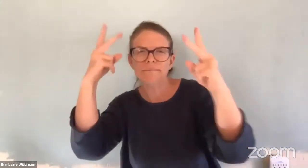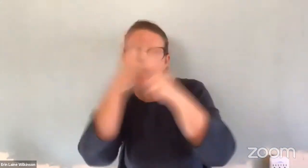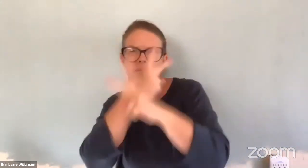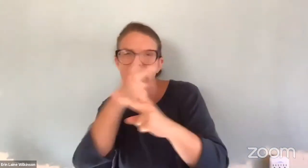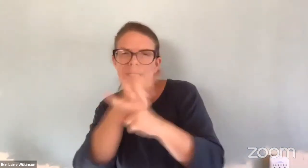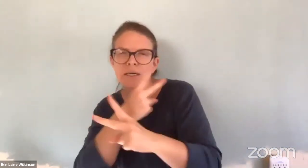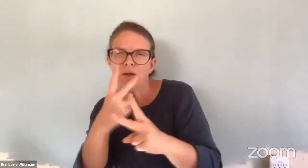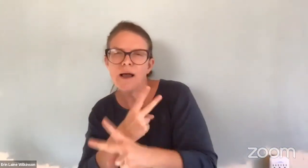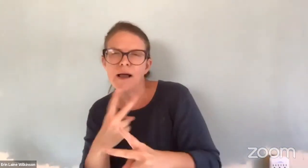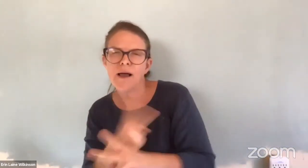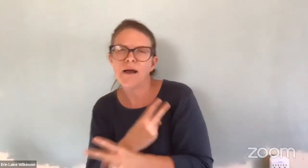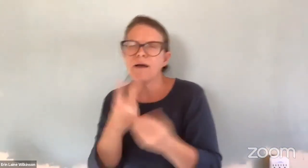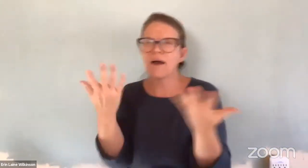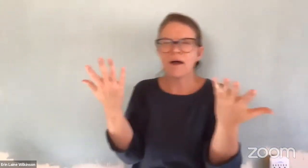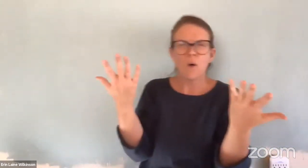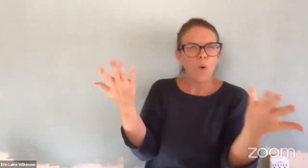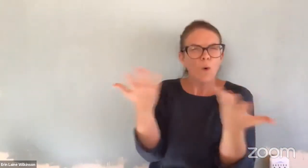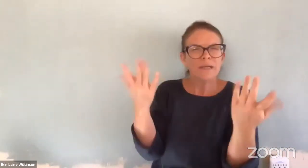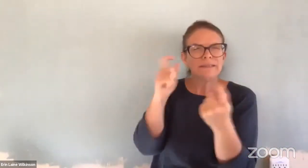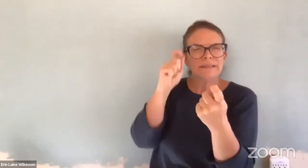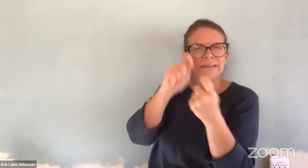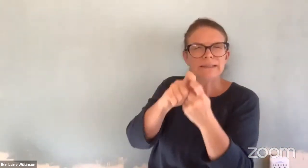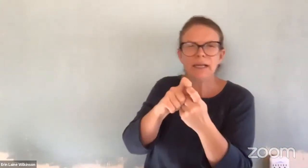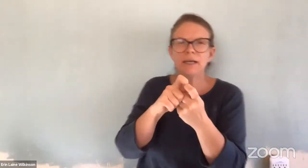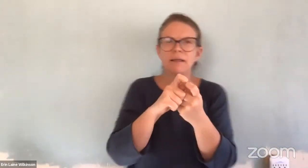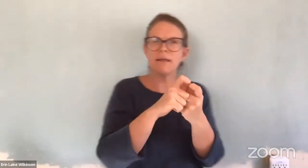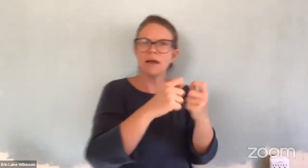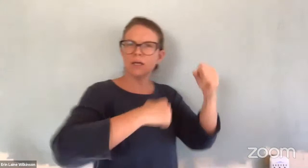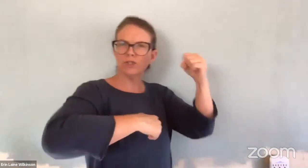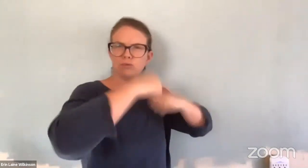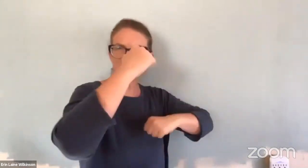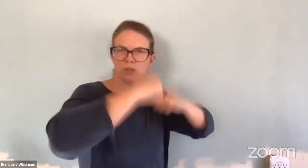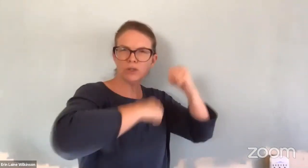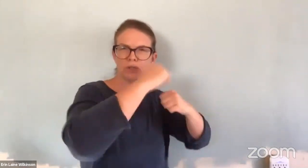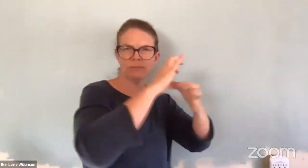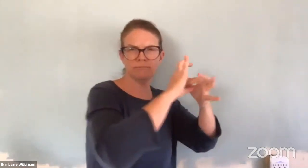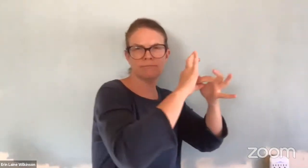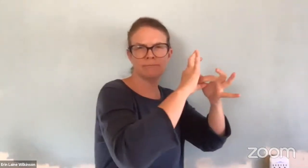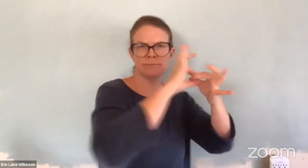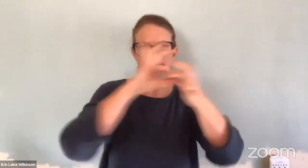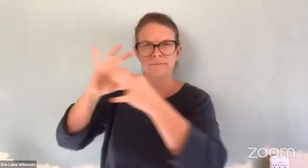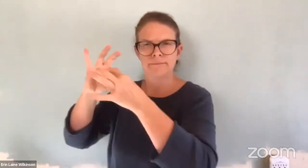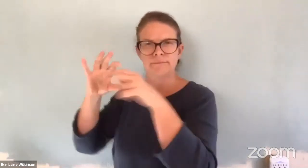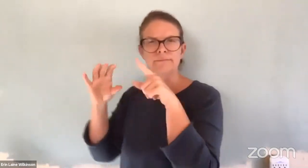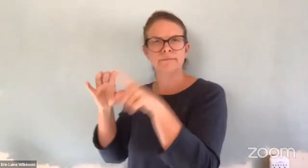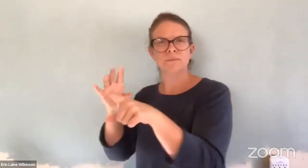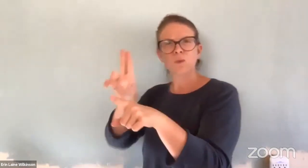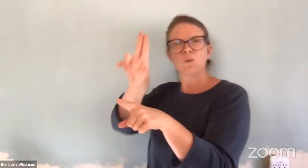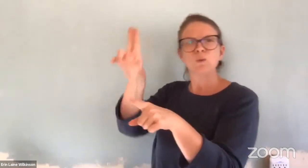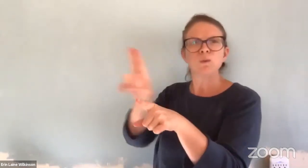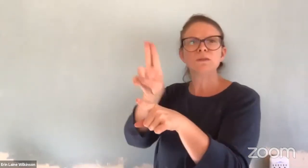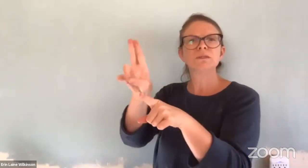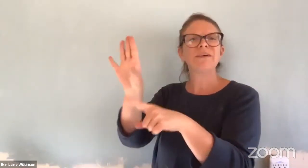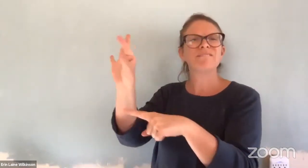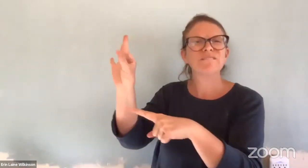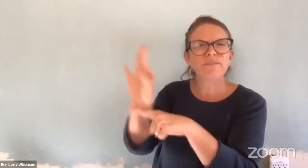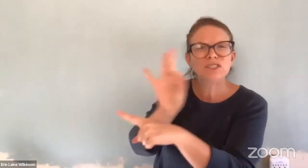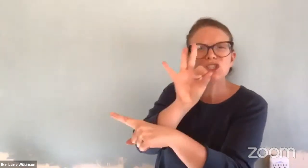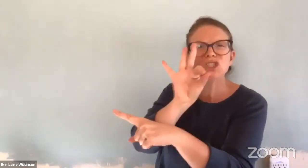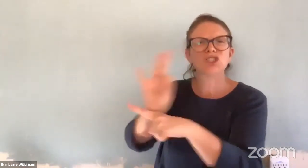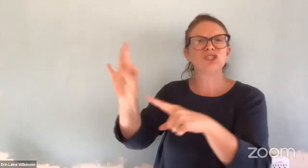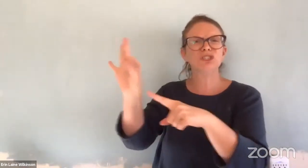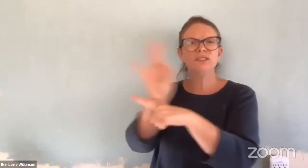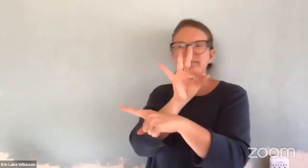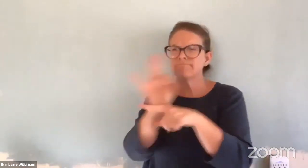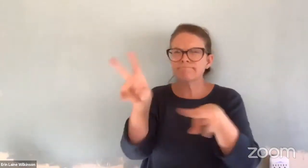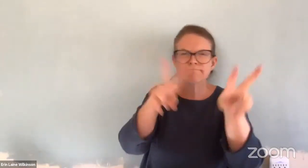So when we're talking about grammatical analysis and trying to determine exactly what's going on with the structure, again, we